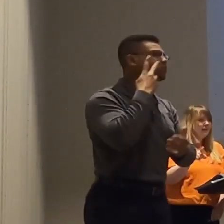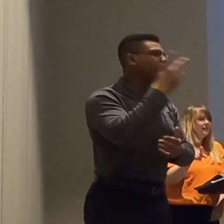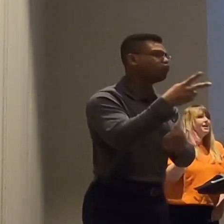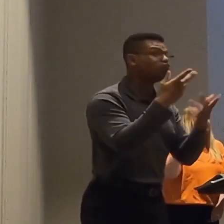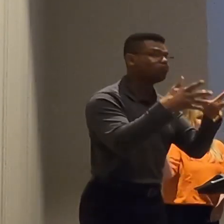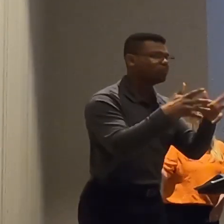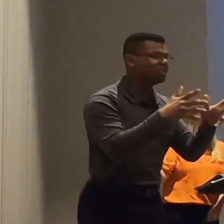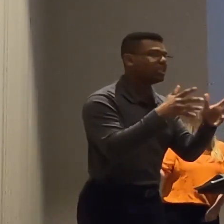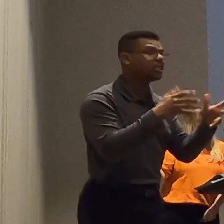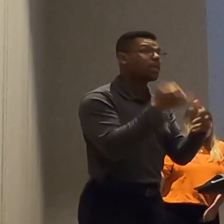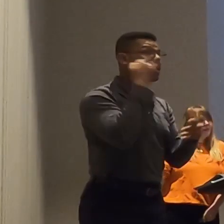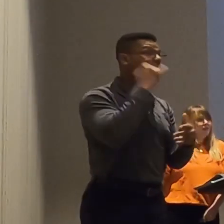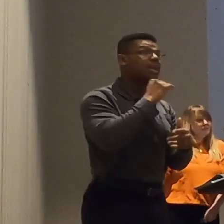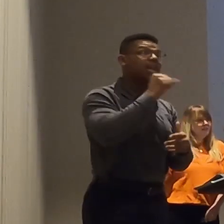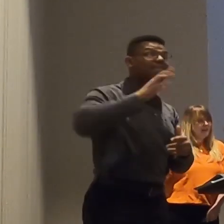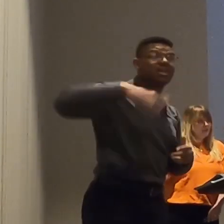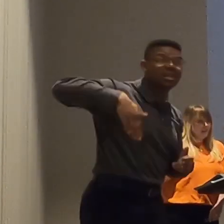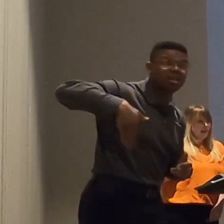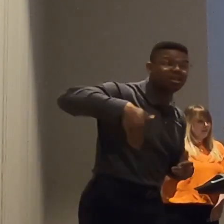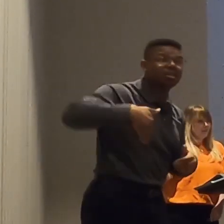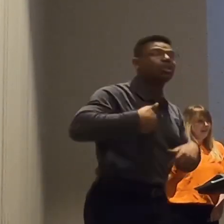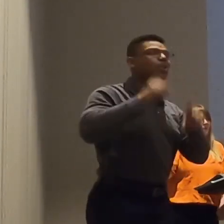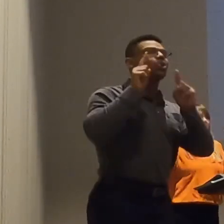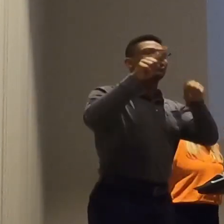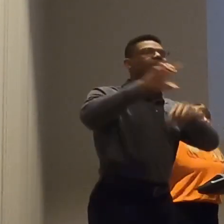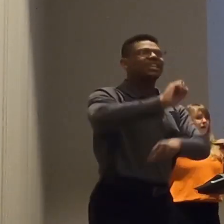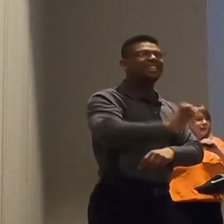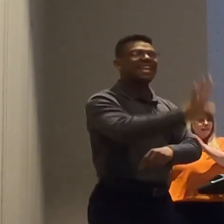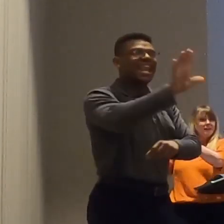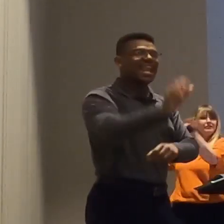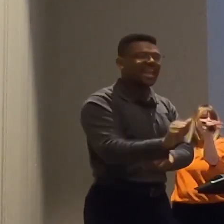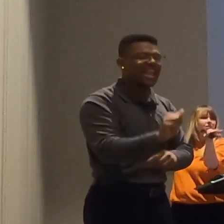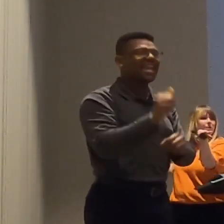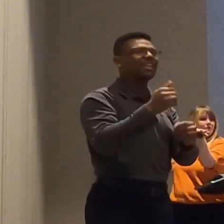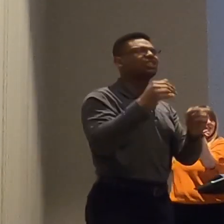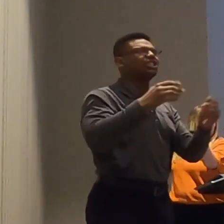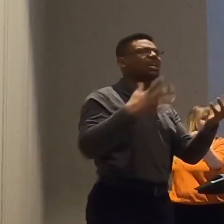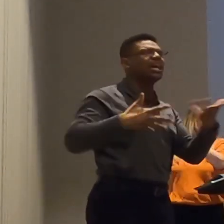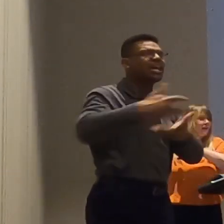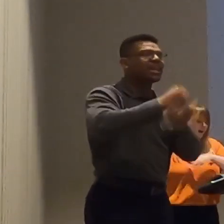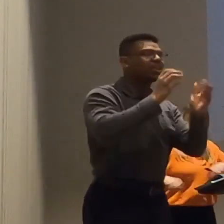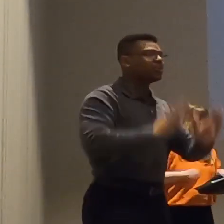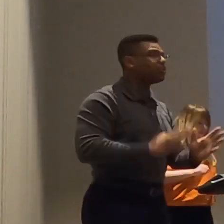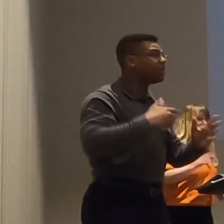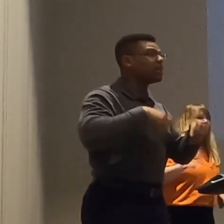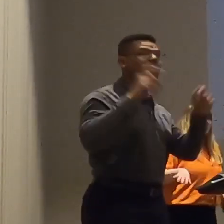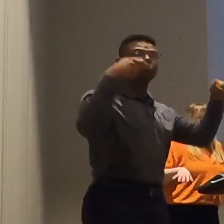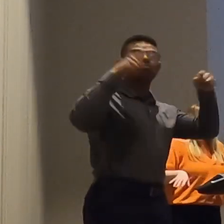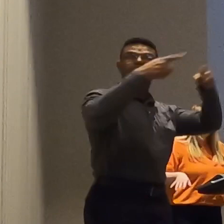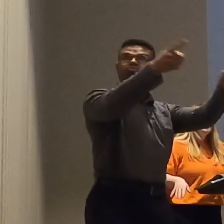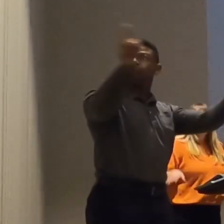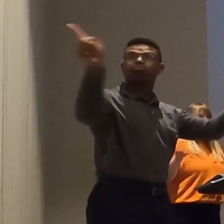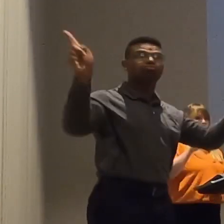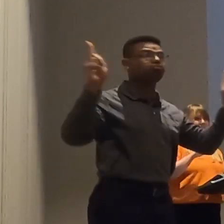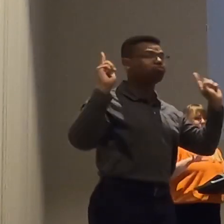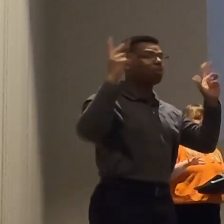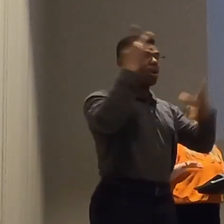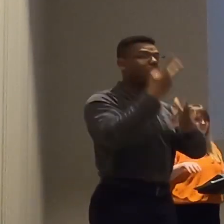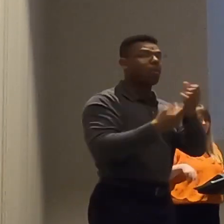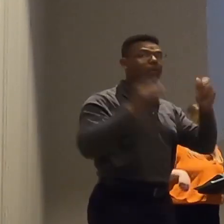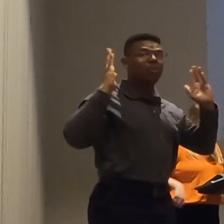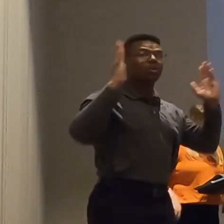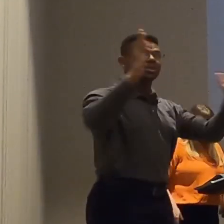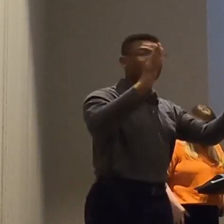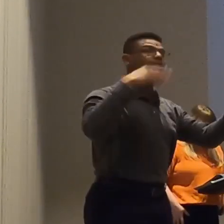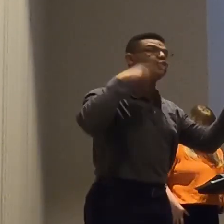If not, go take a look at them in the Arts of Asia gallery. When you walk in, they flank both sides. So take a look at those, and then you can be